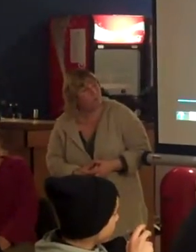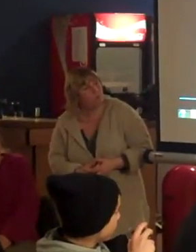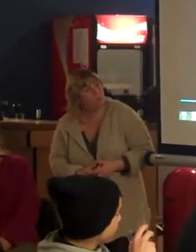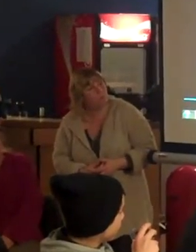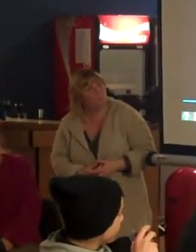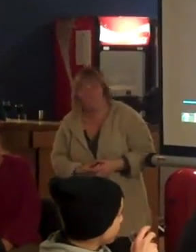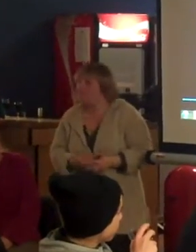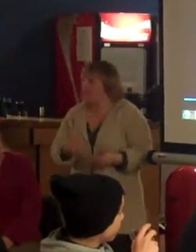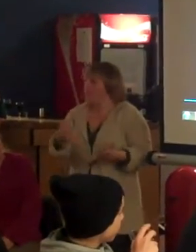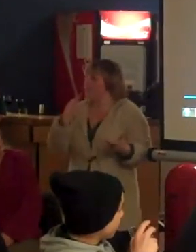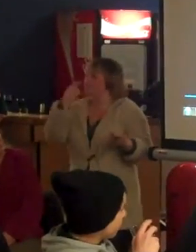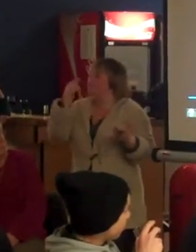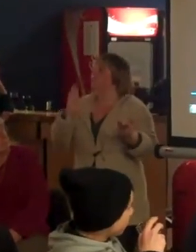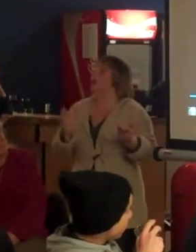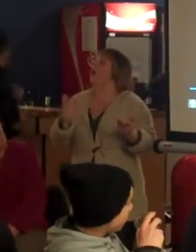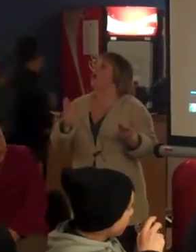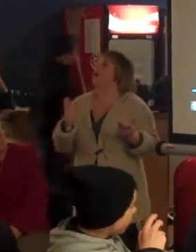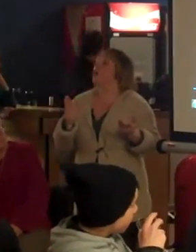as I said,